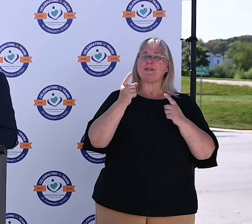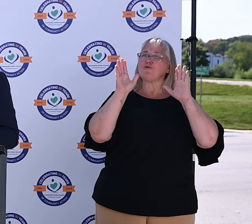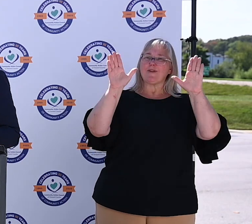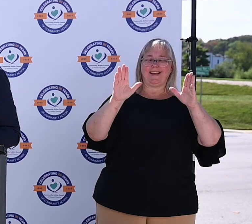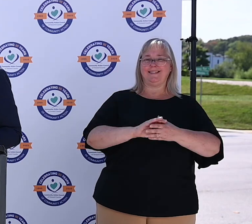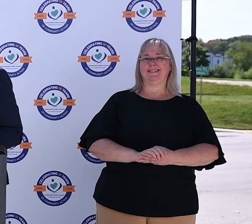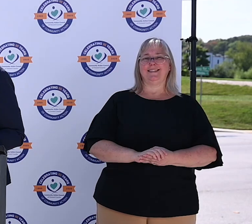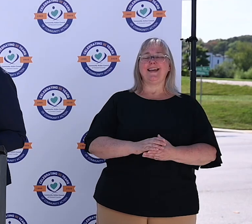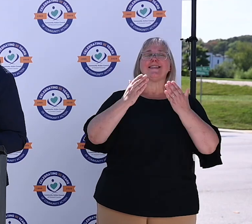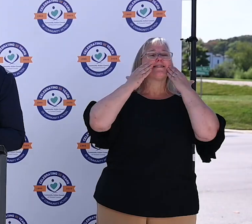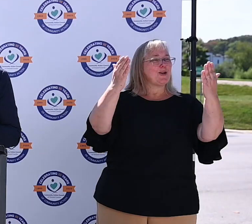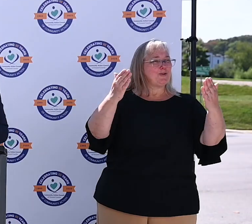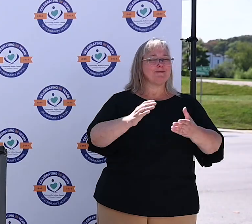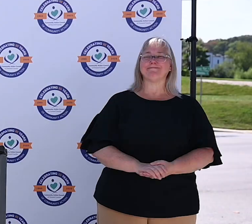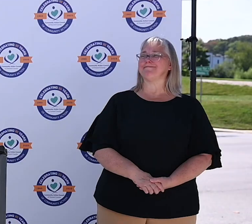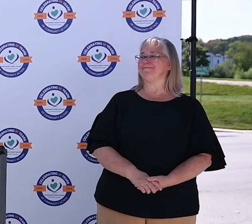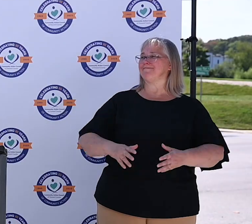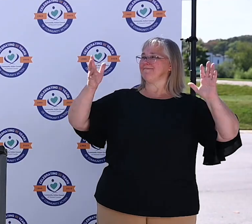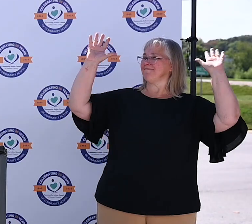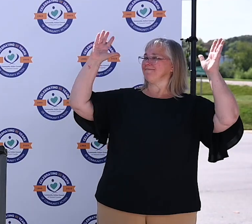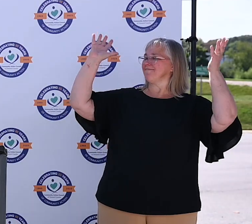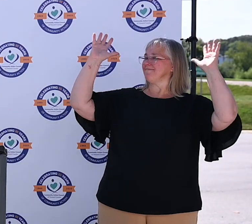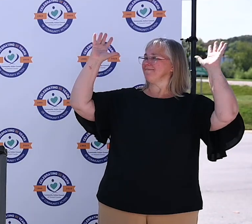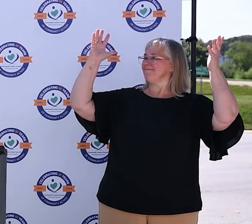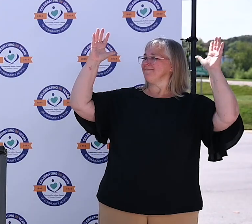great. Thank you.